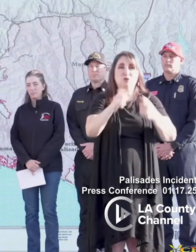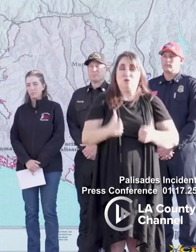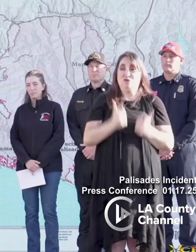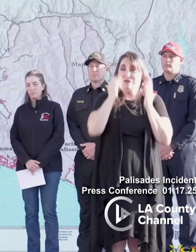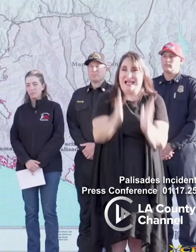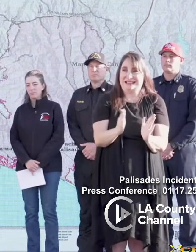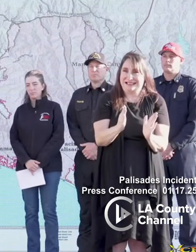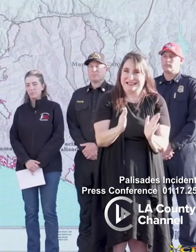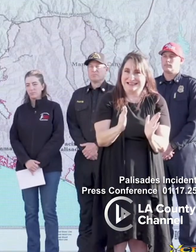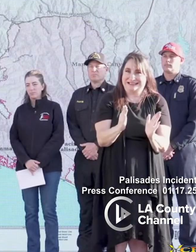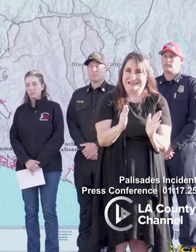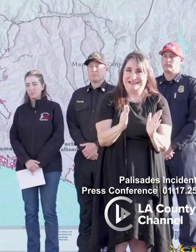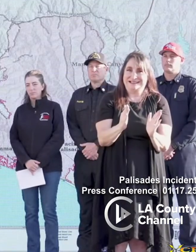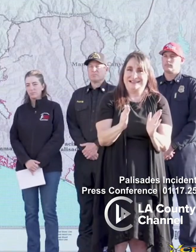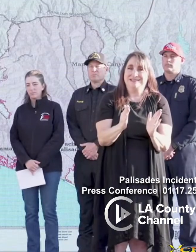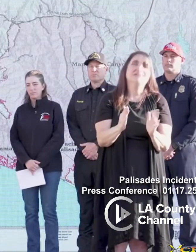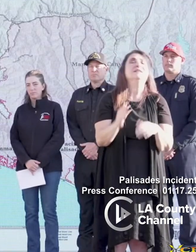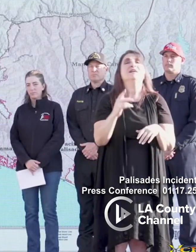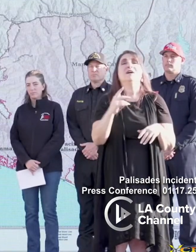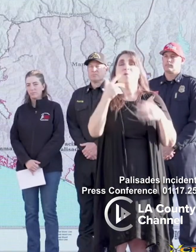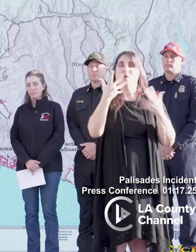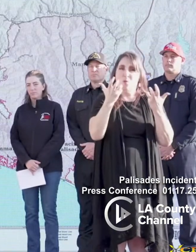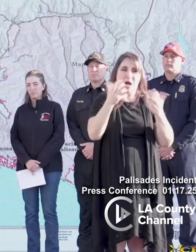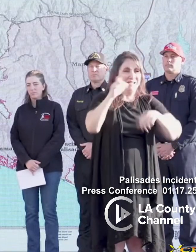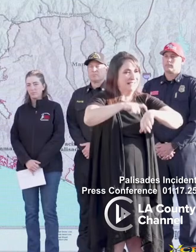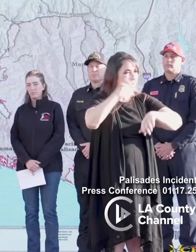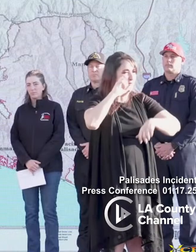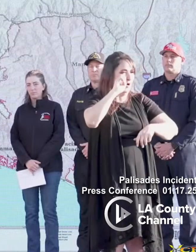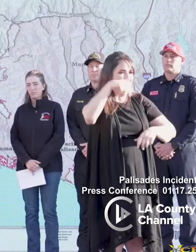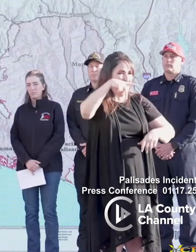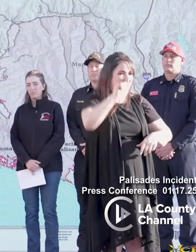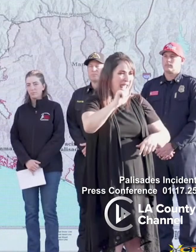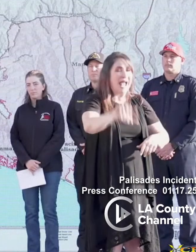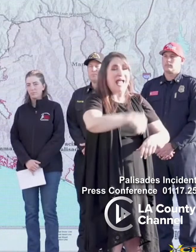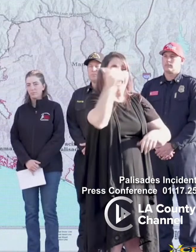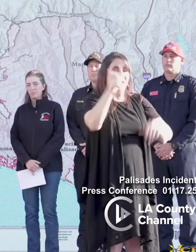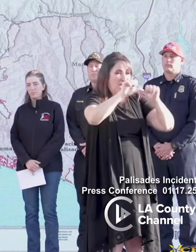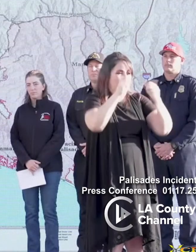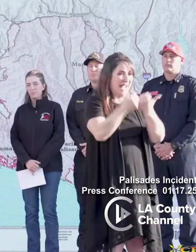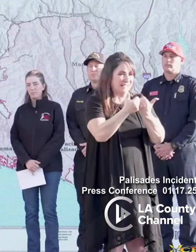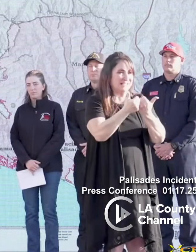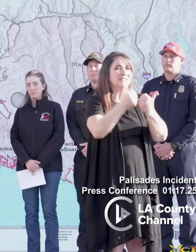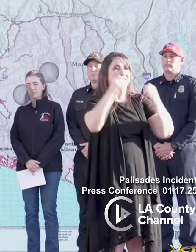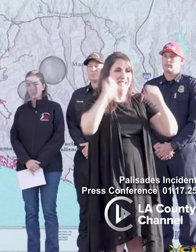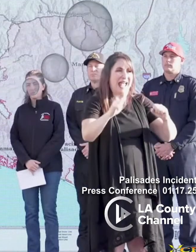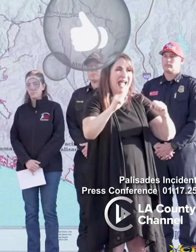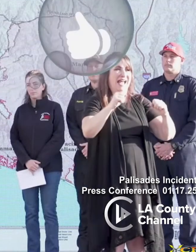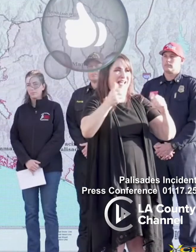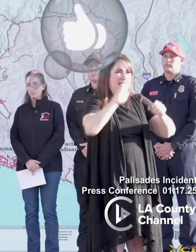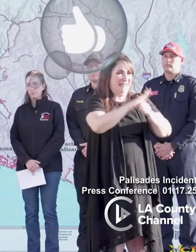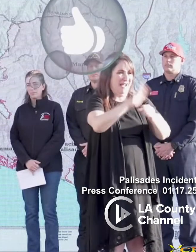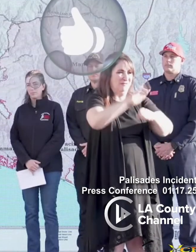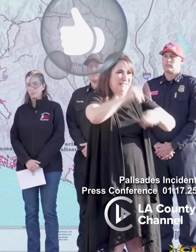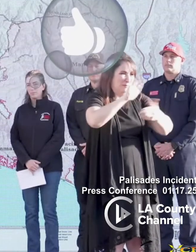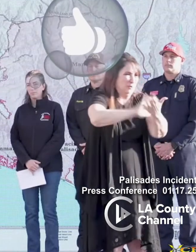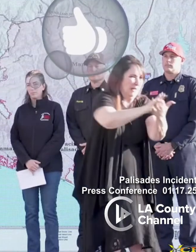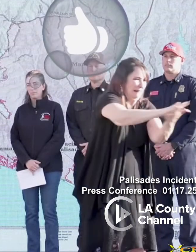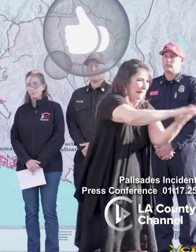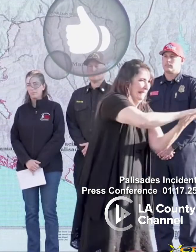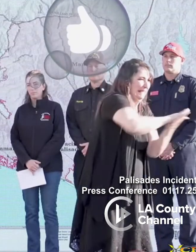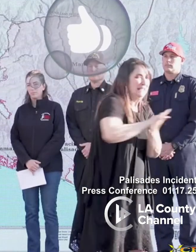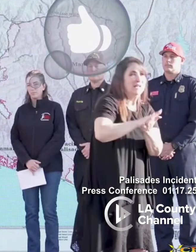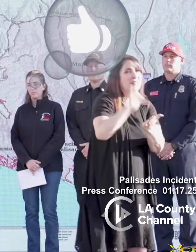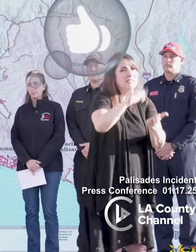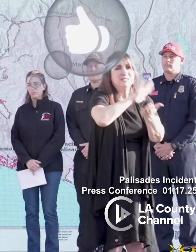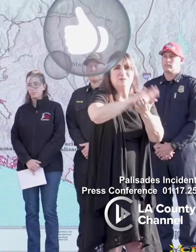the EPA and relevant agencies, including utilities, to do their cleanup work. This work is extensive,